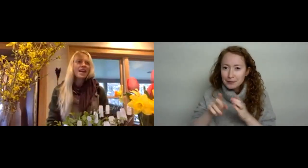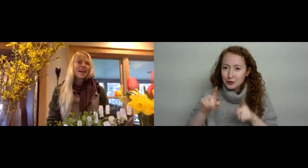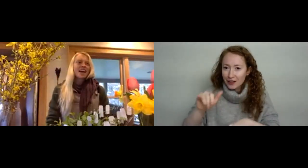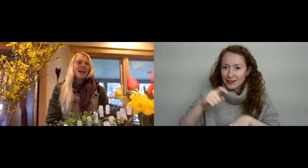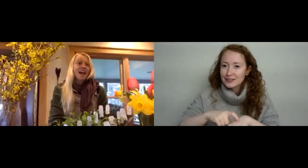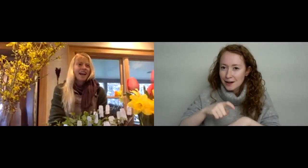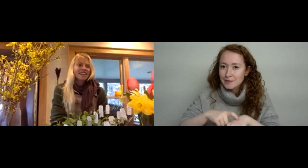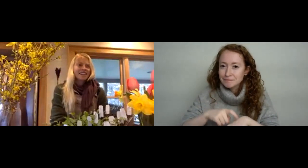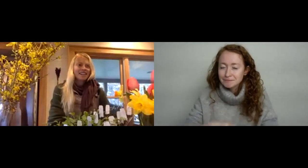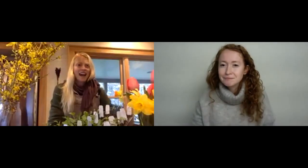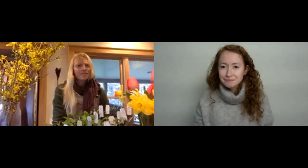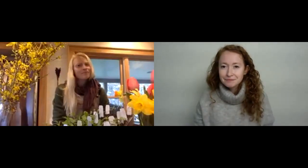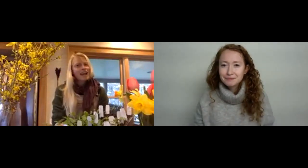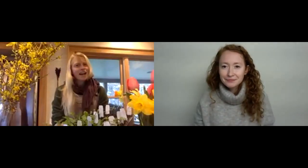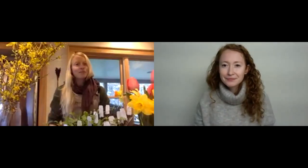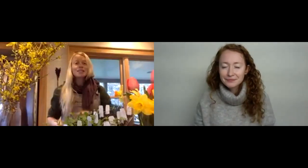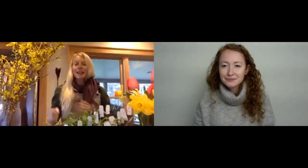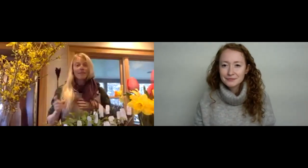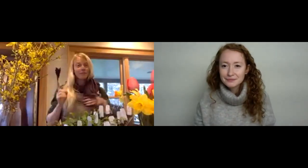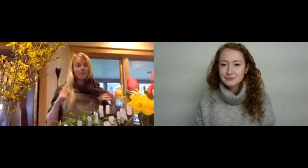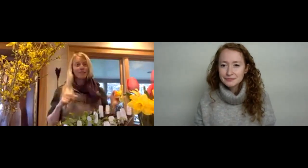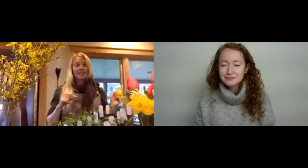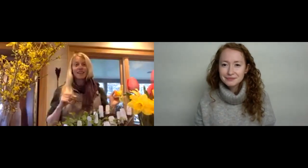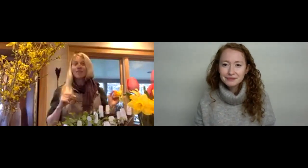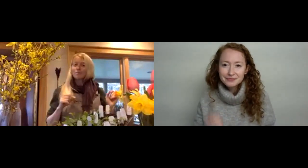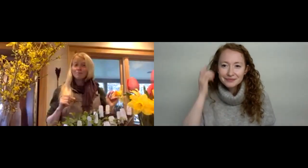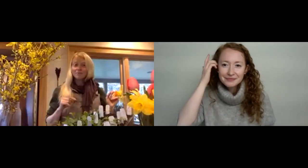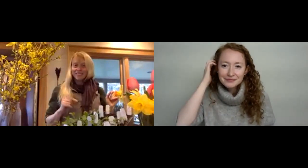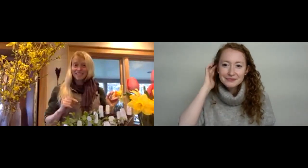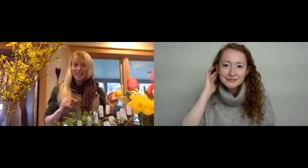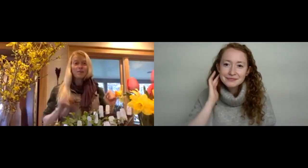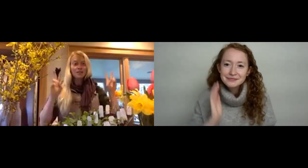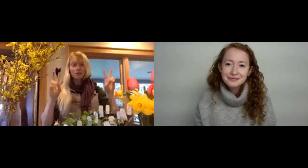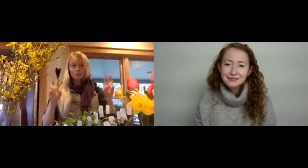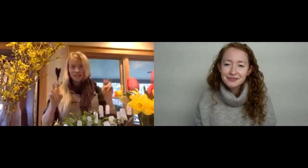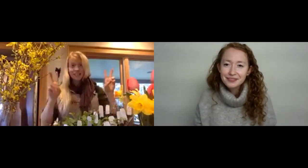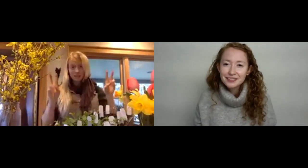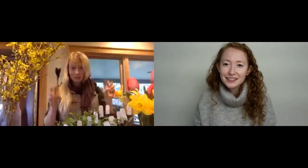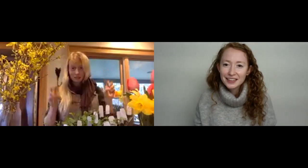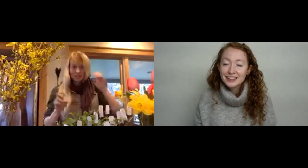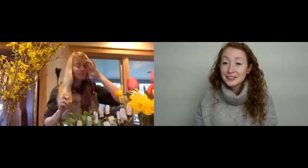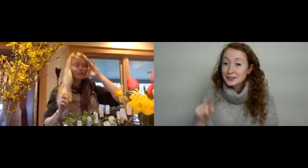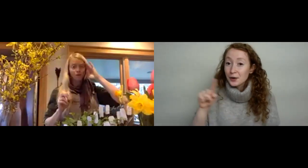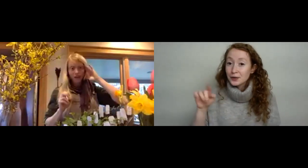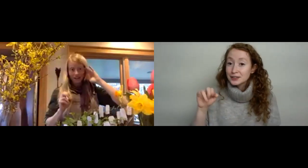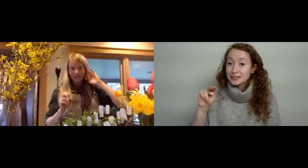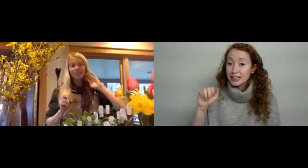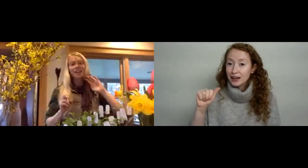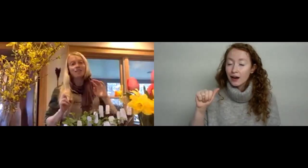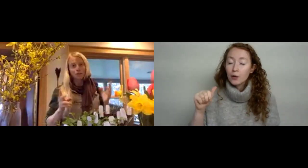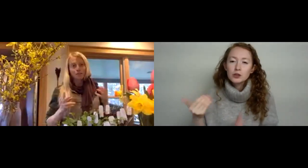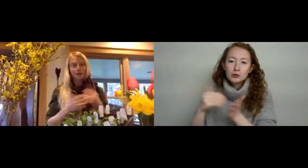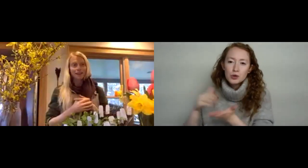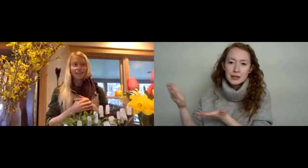time. And yeah, it was the zinnia was reintroduced to Turtle Island